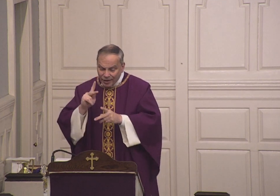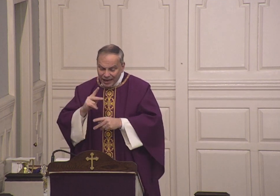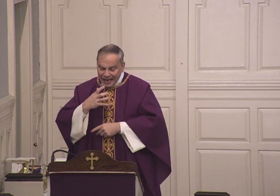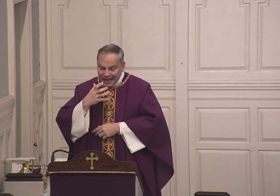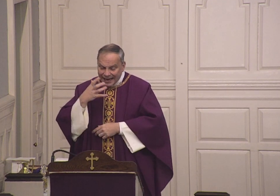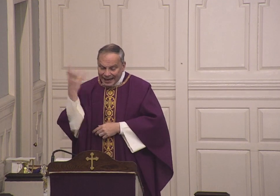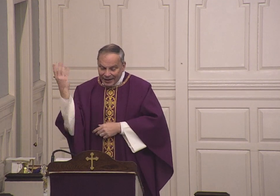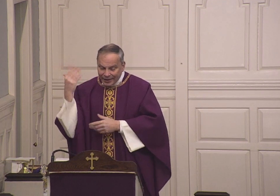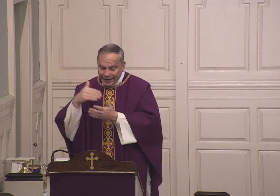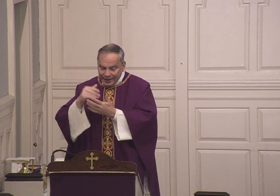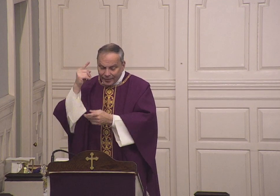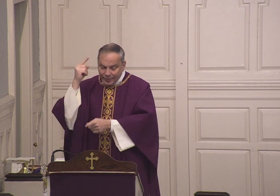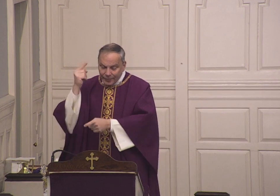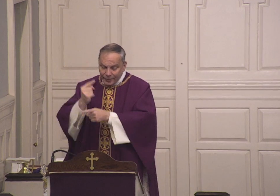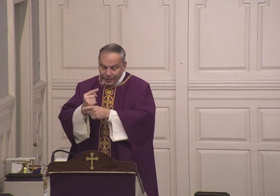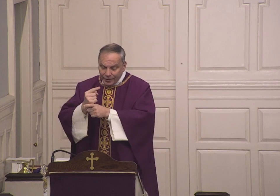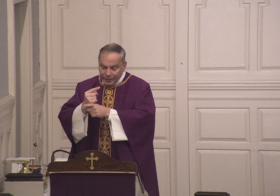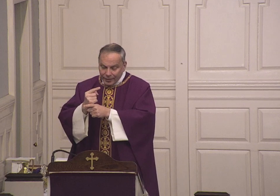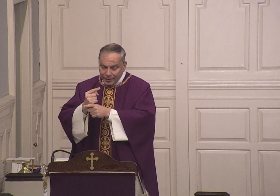But I say to you,